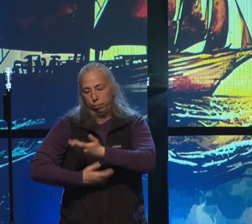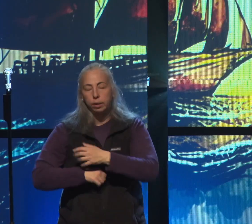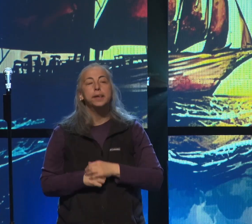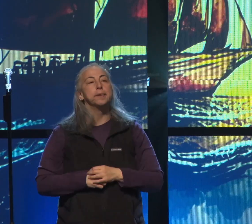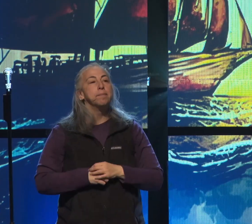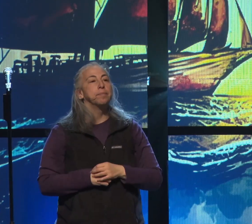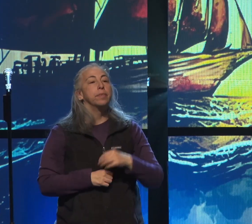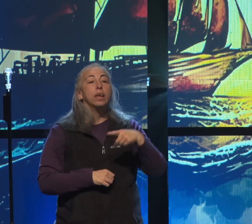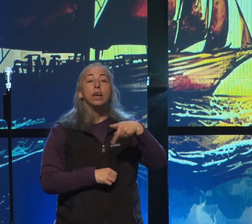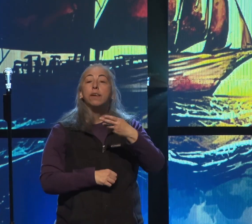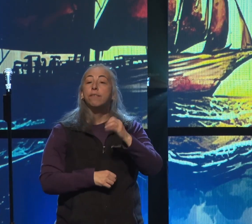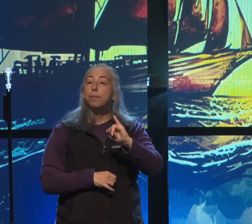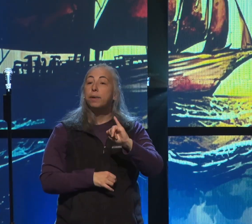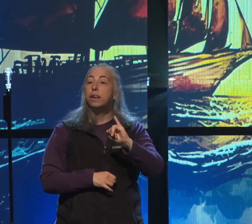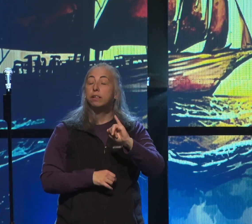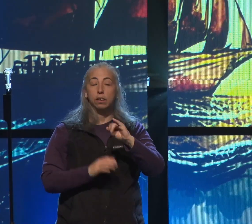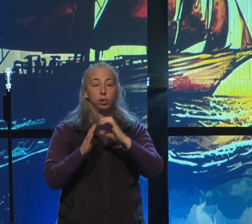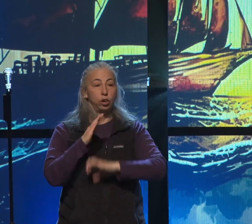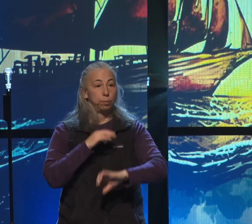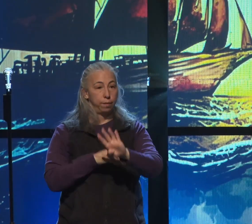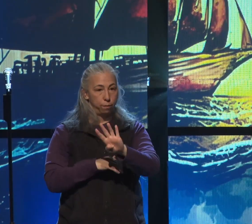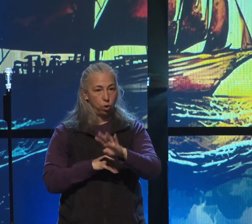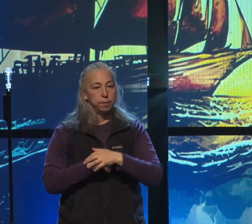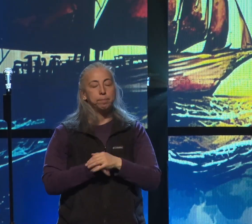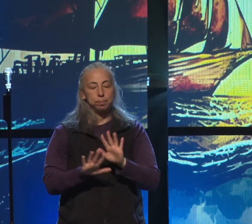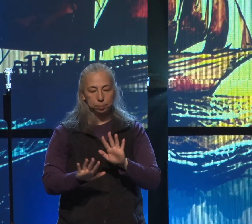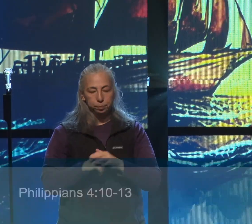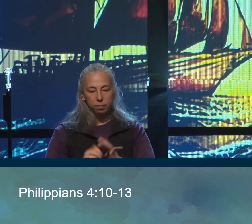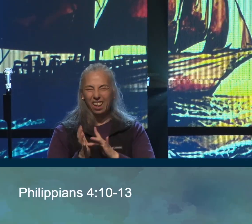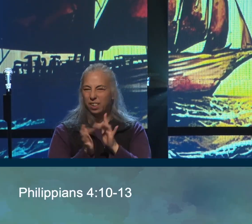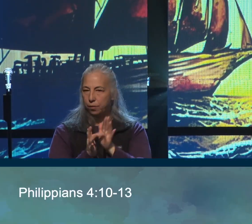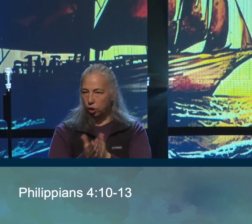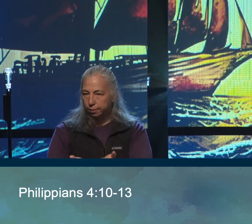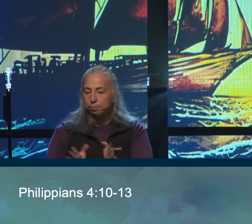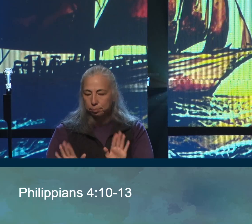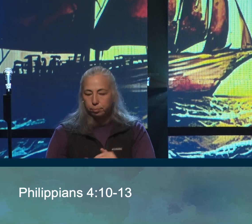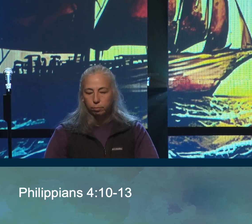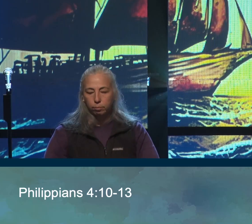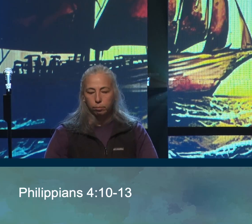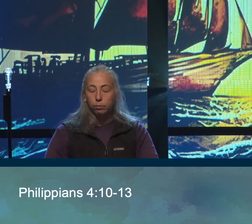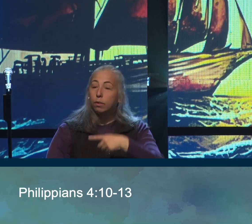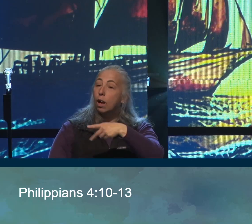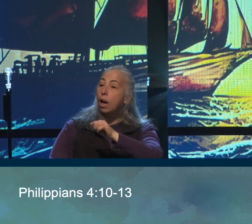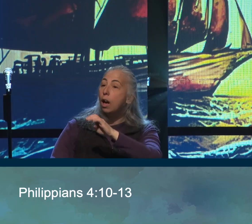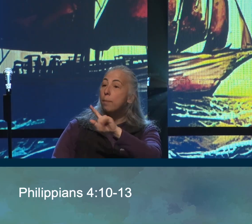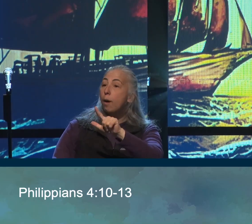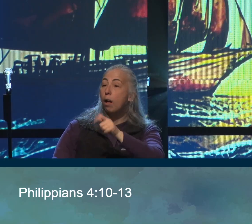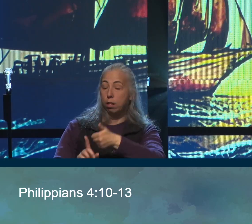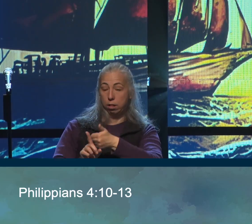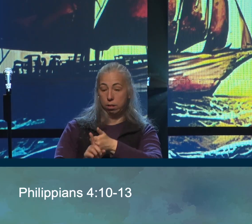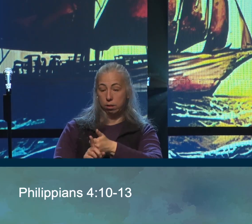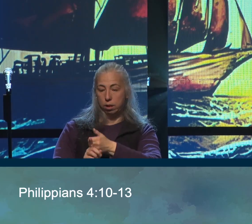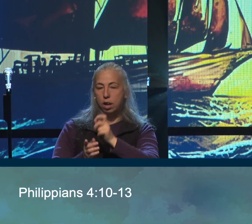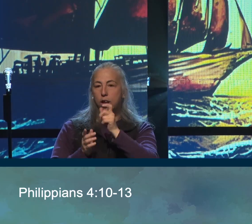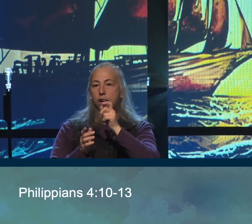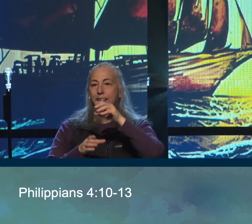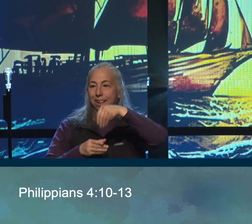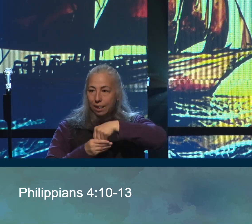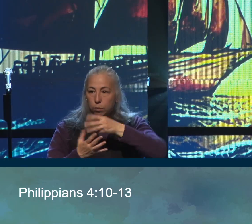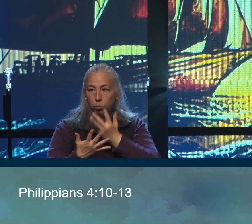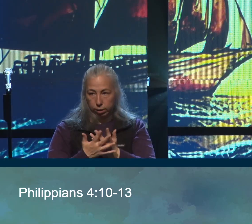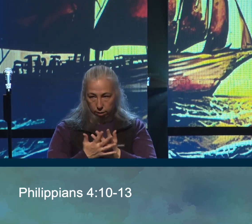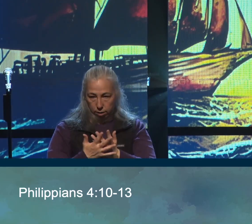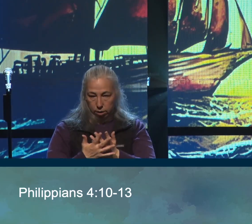Philippians chapter 4, this is the verse I want to unpack a little bit of. So he writes this. Now remember, he's writing from prison,